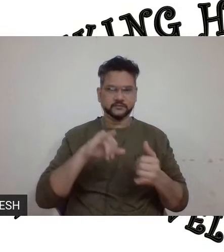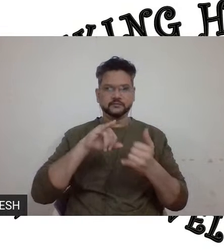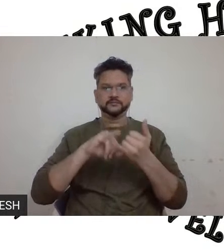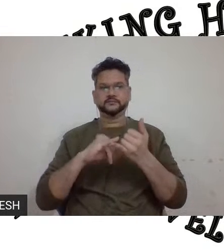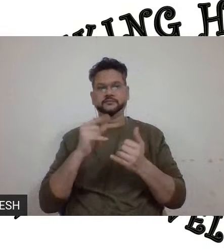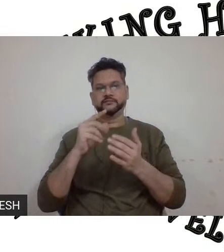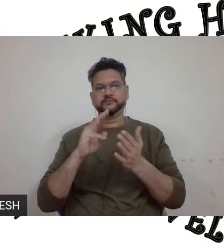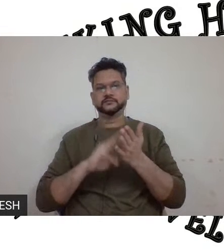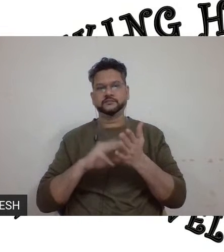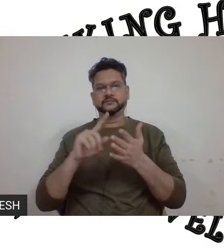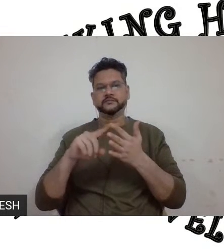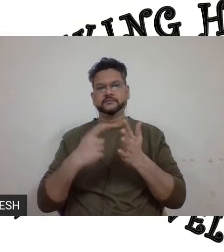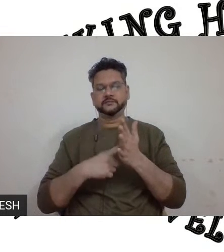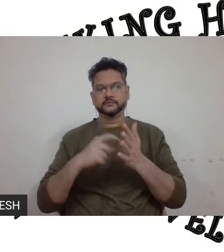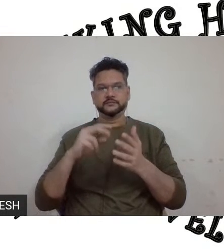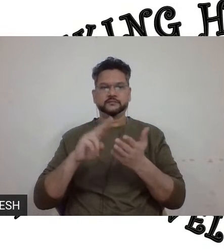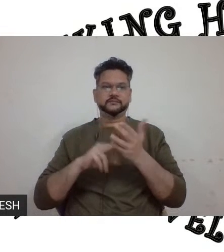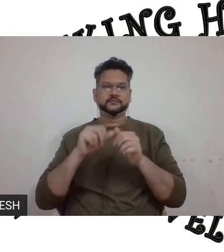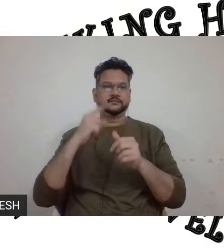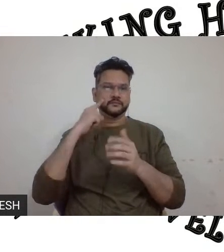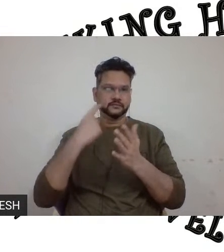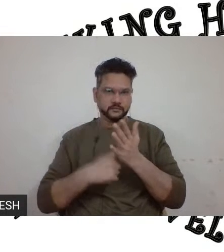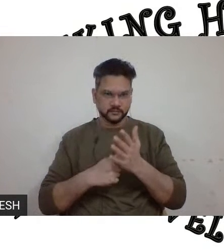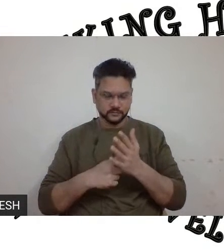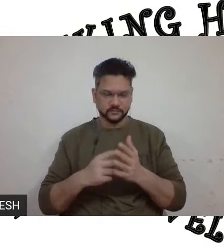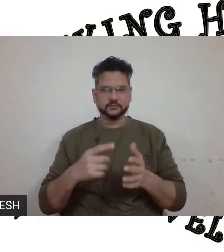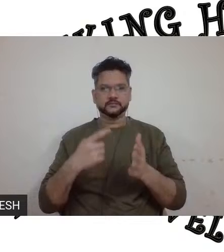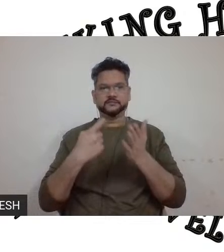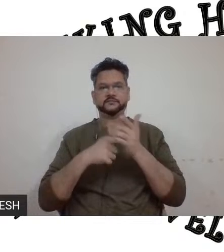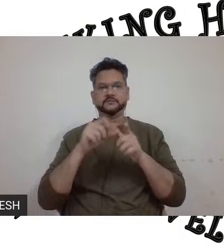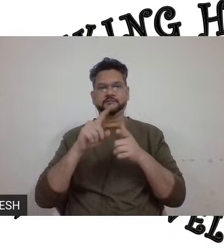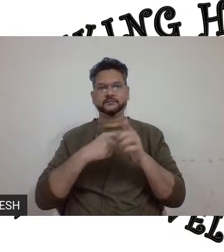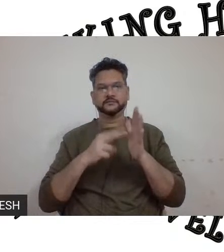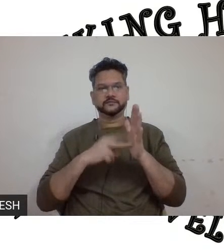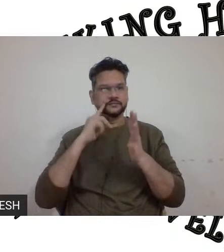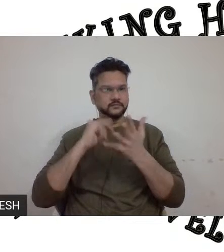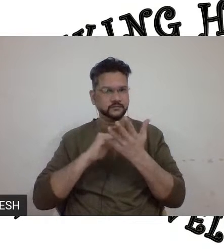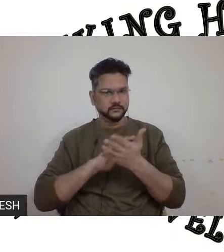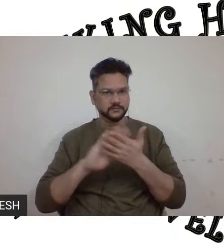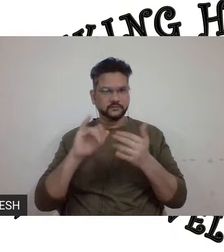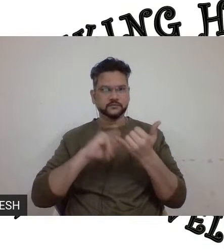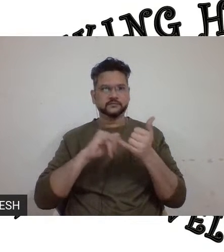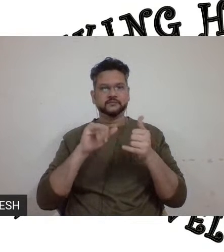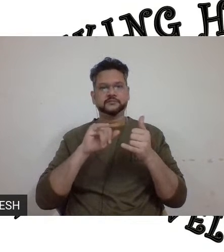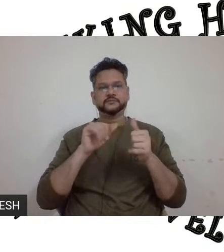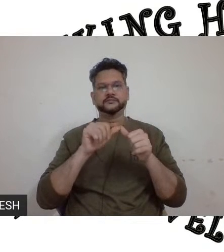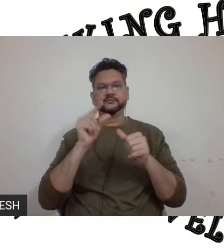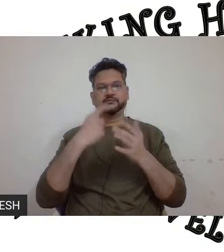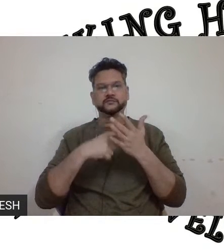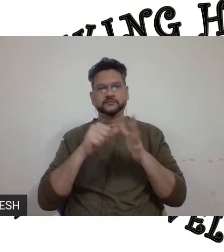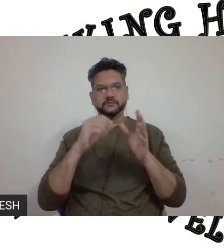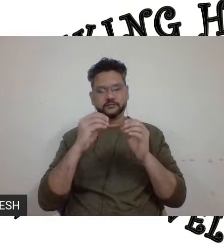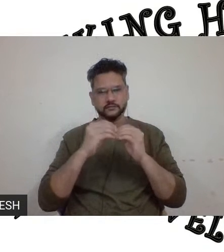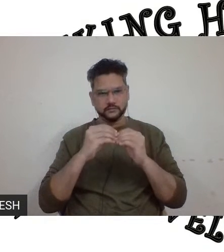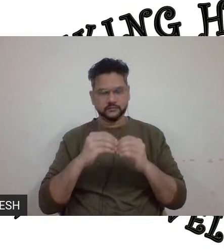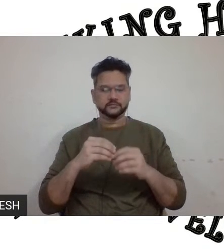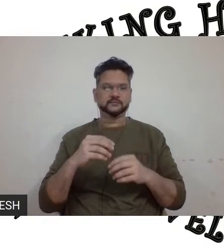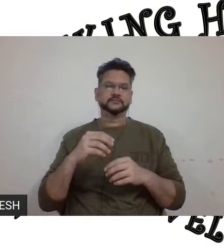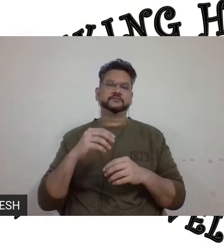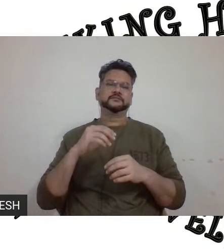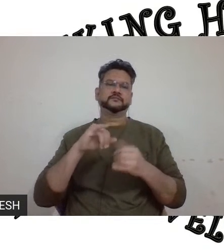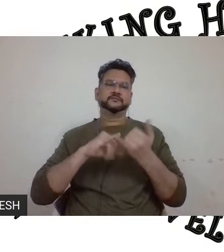Mr. Saurabh Roy, Mr. Rajneesh Kumar Arya, Mr. Shiva Jayagopal,